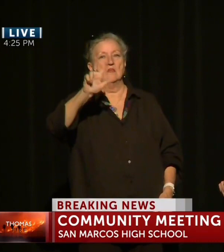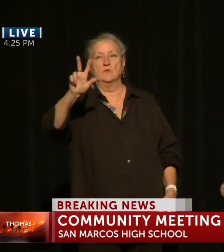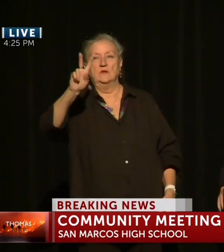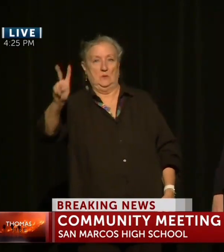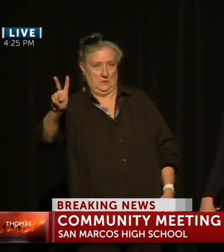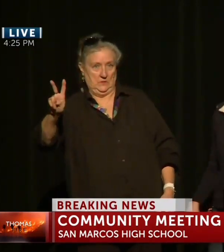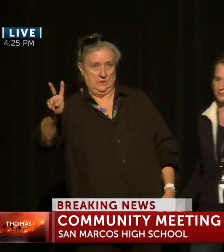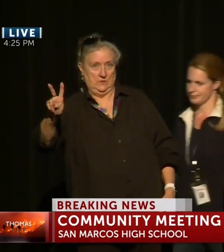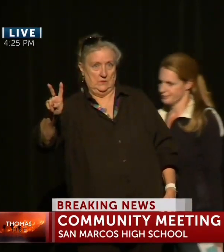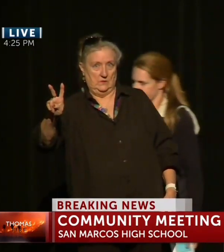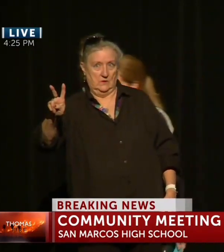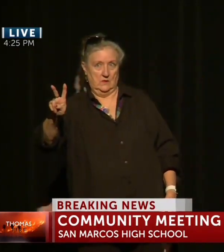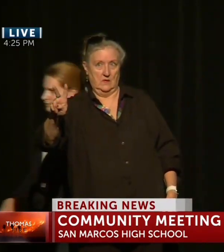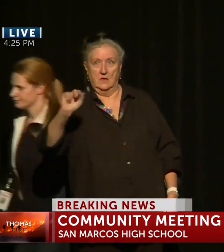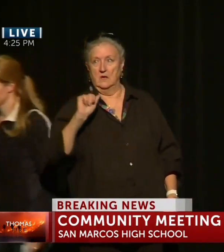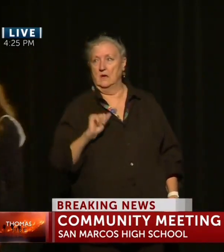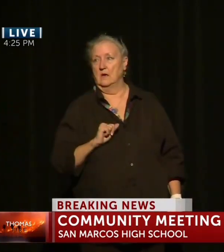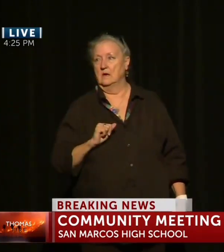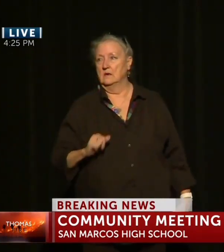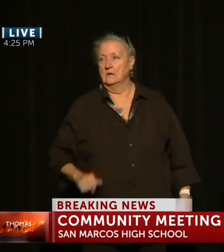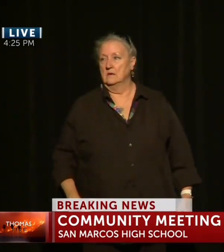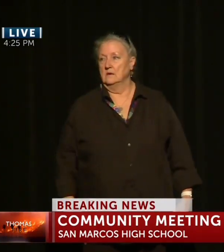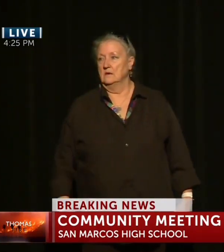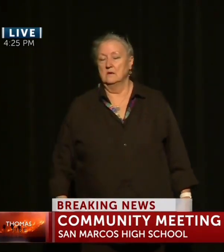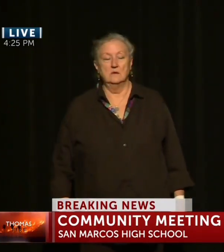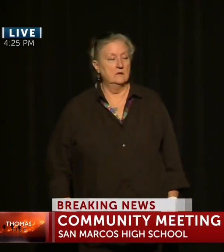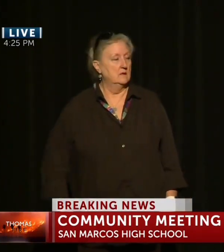805-681-4332. Thanks.